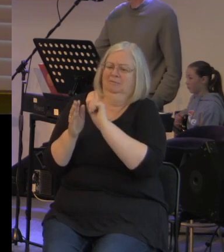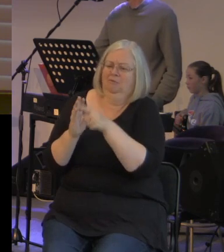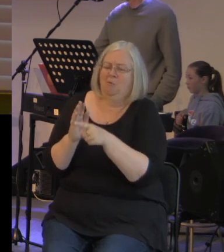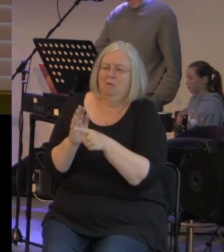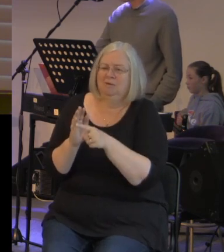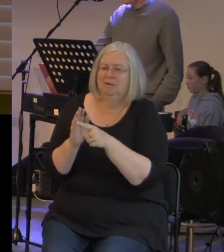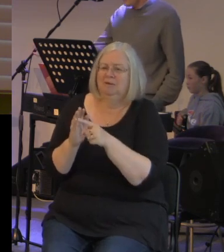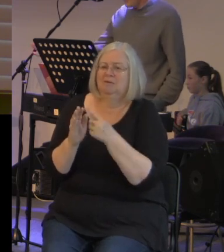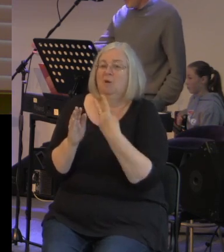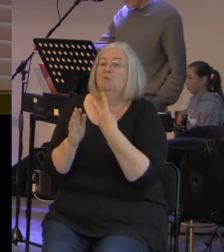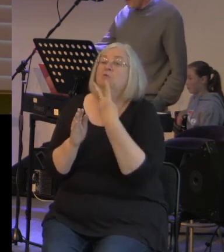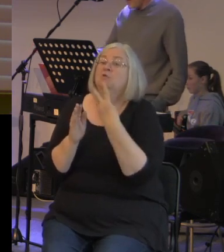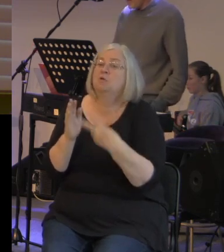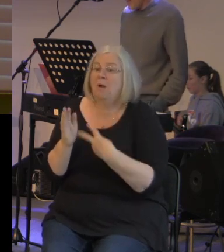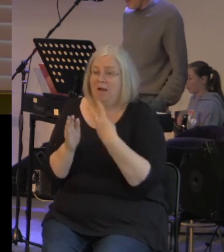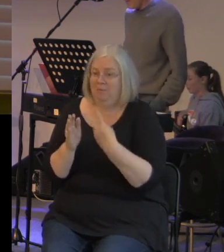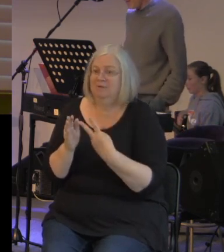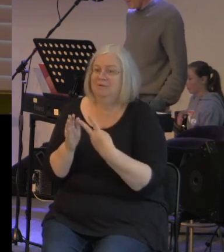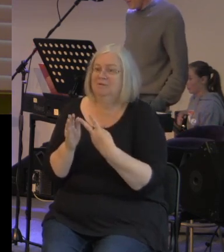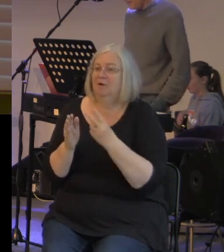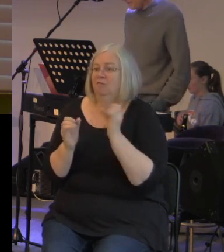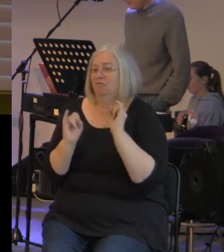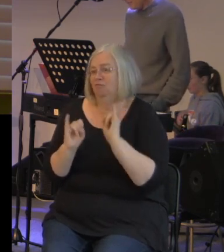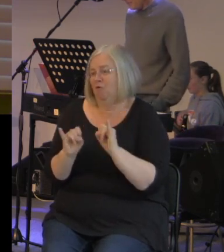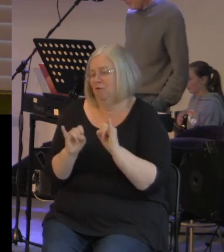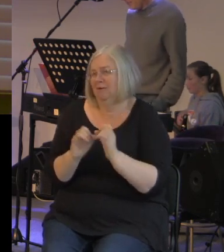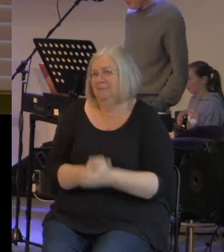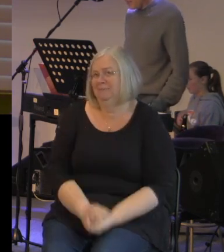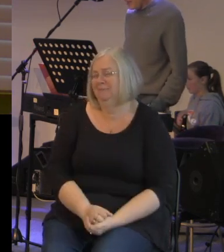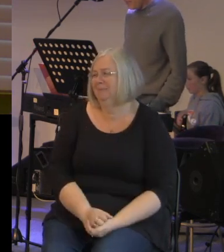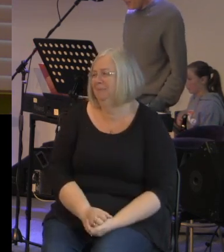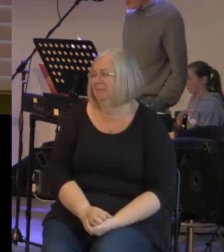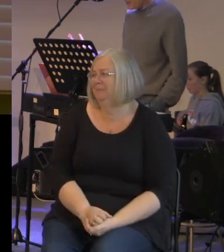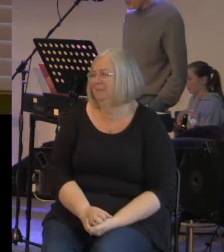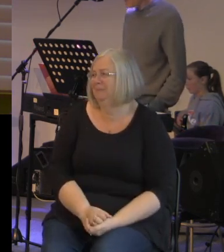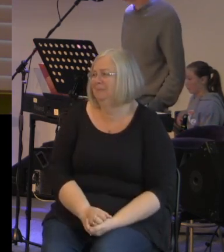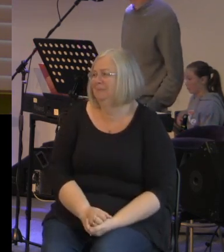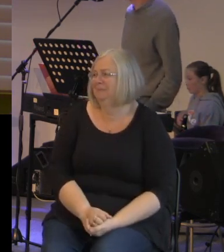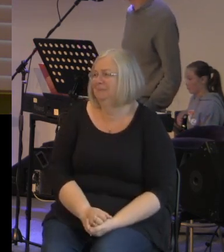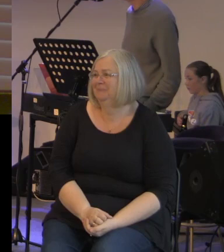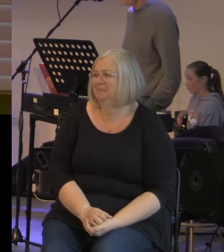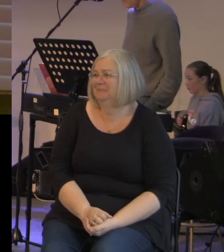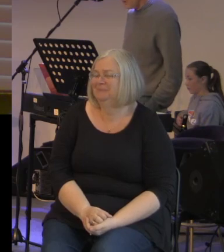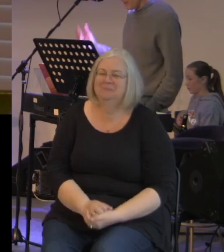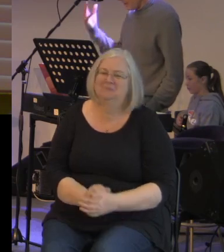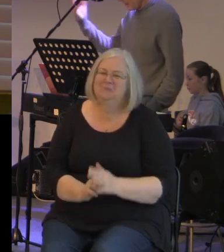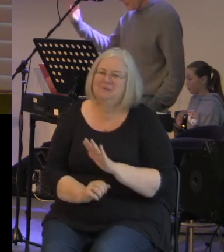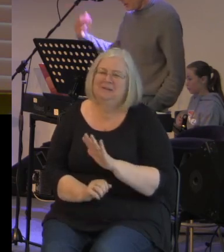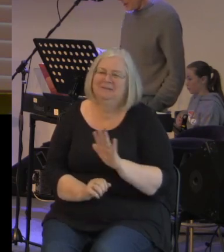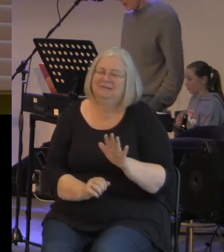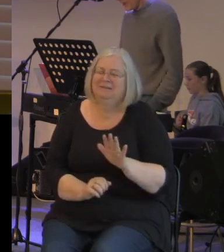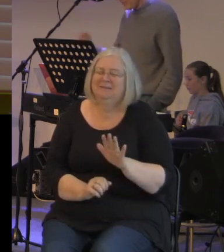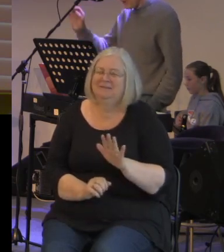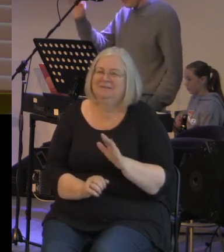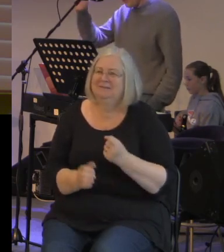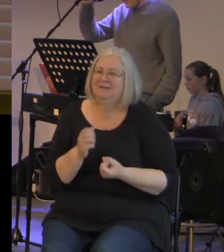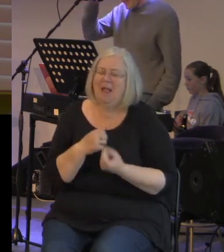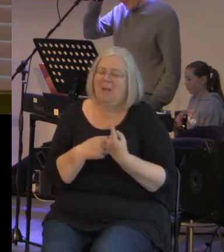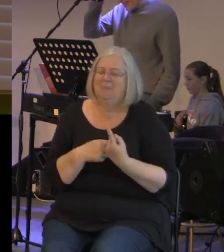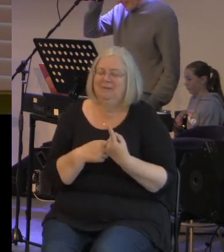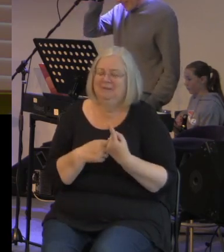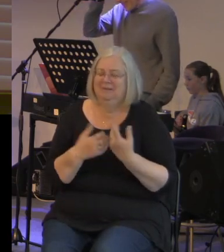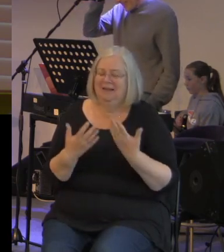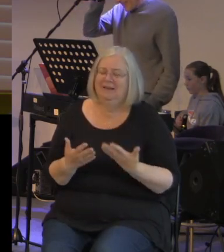Sadly, none of that stuff is likely to happen anymore. And if it did, you certainly wouldn't find a cheery milkman to check the time with, I'm